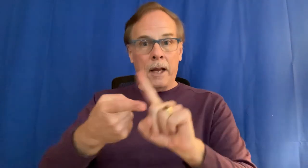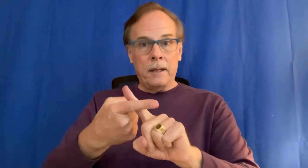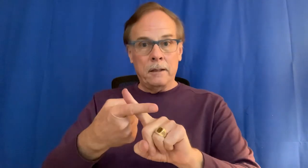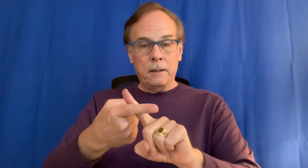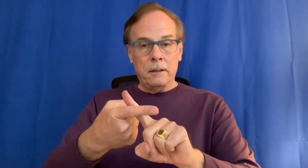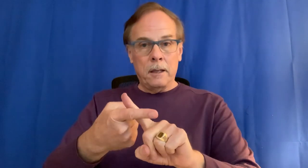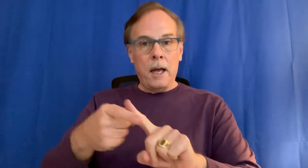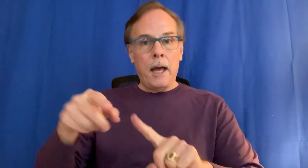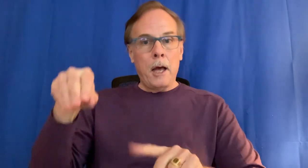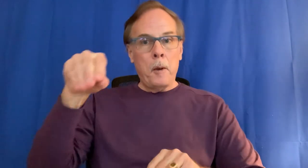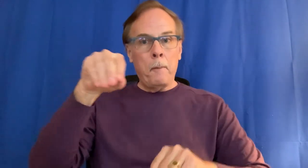friend